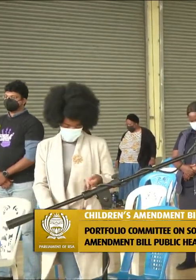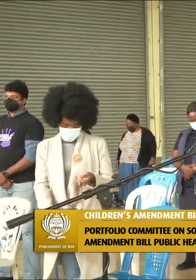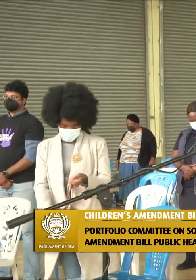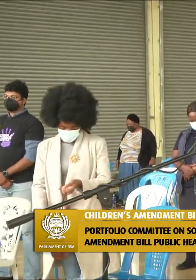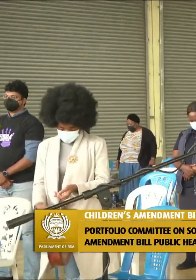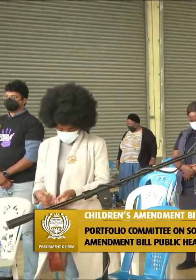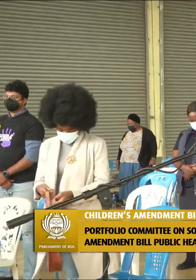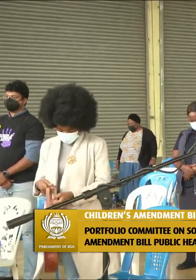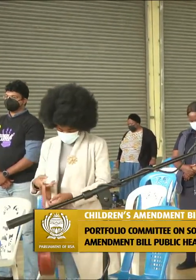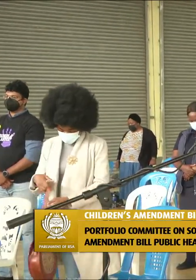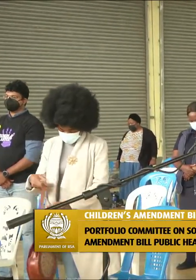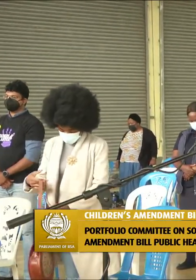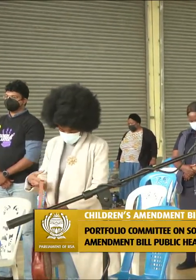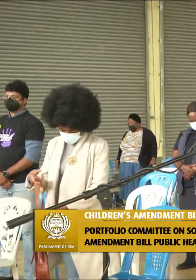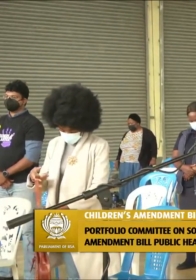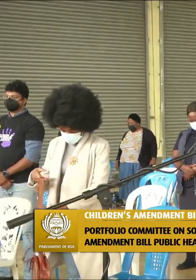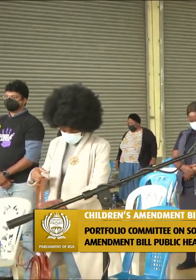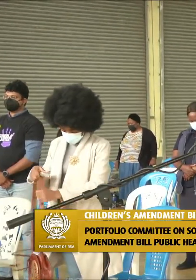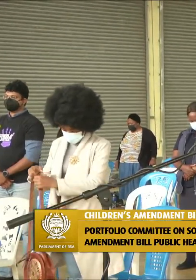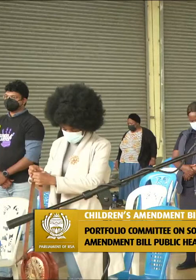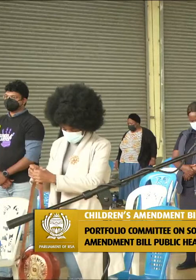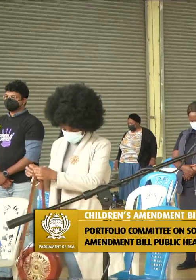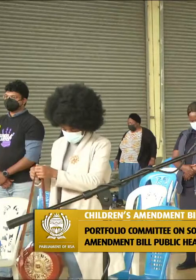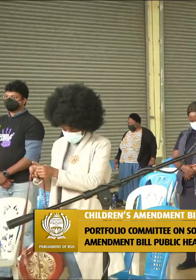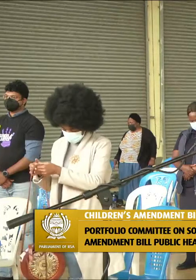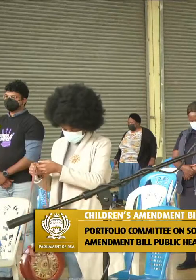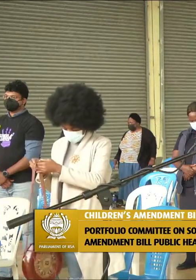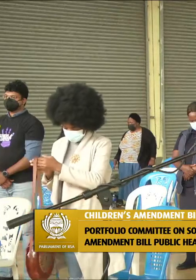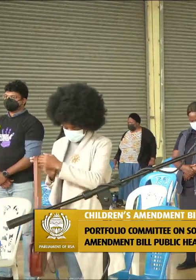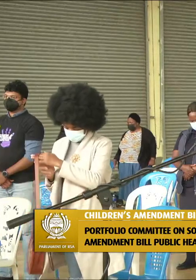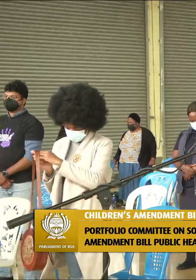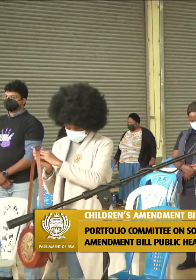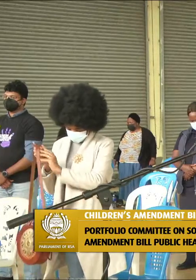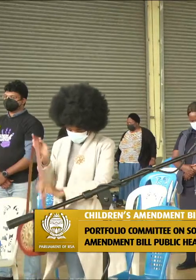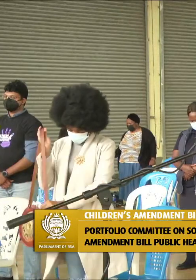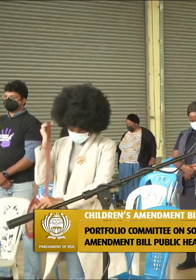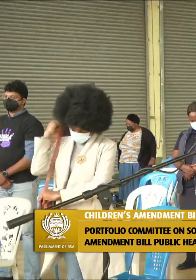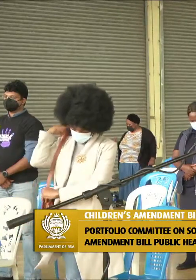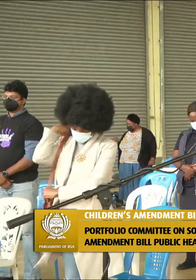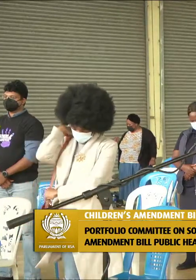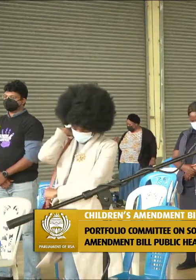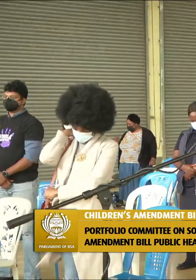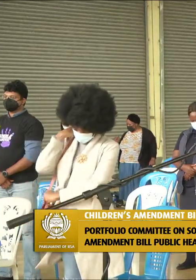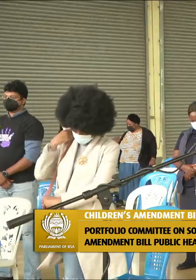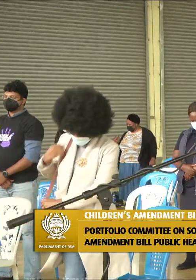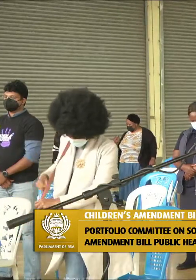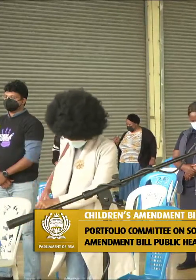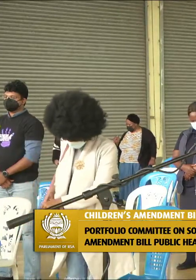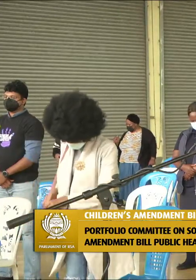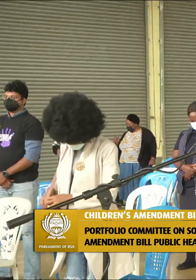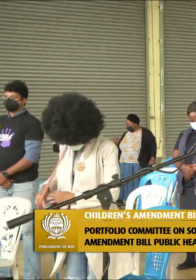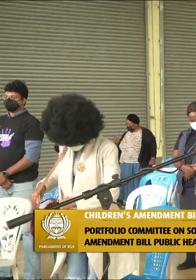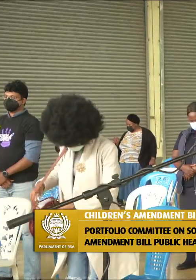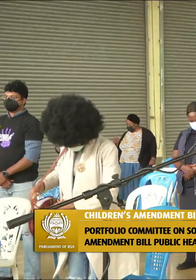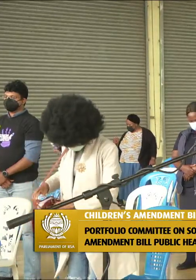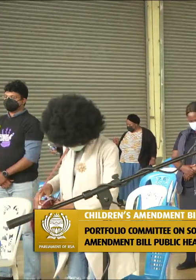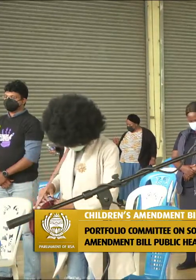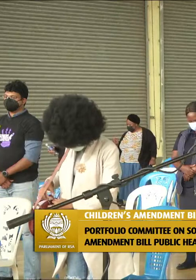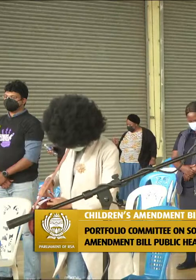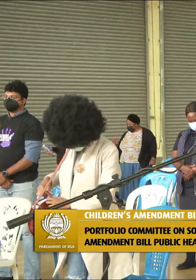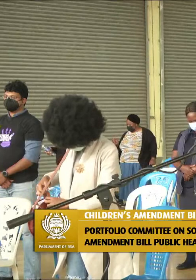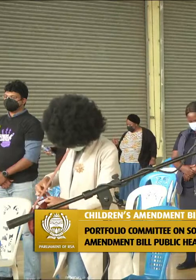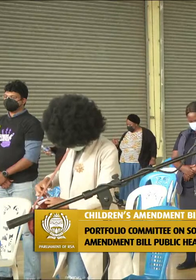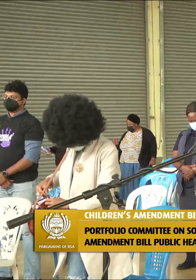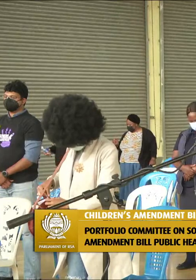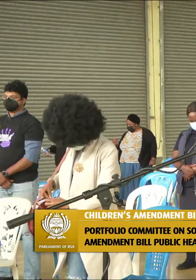Baba nabahlala kude abaya koJohannesburg endaweni ehlukahlukene, phinda ubahole Nkosi bafike